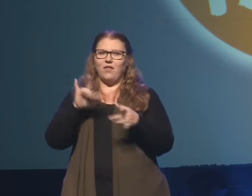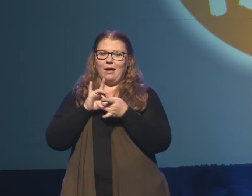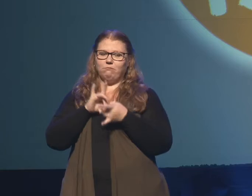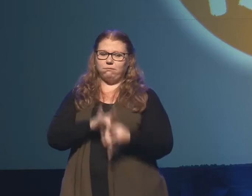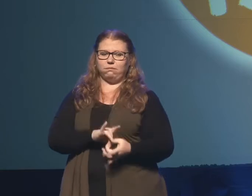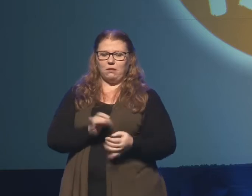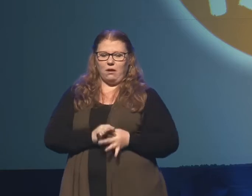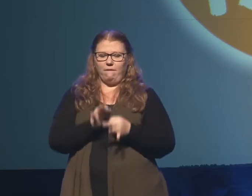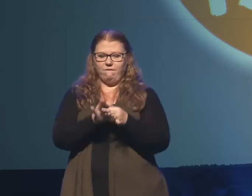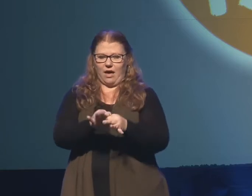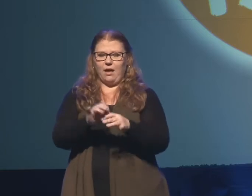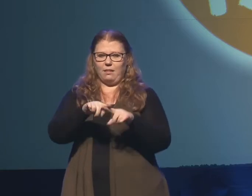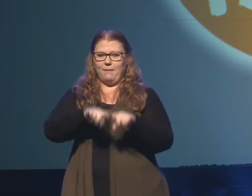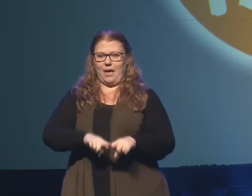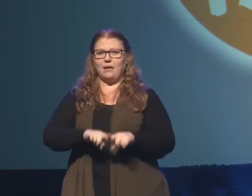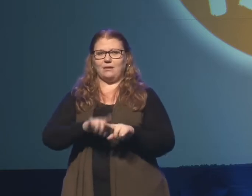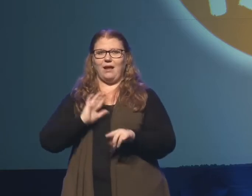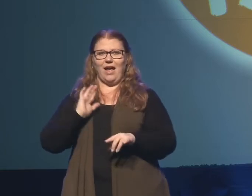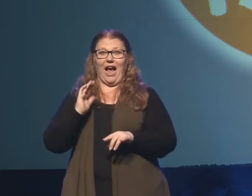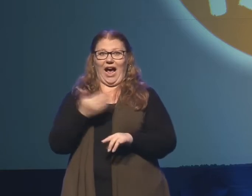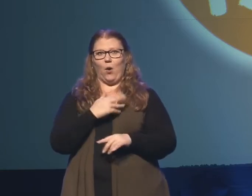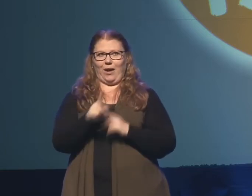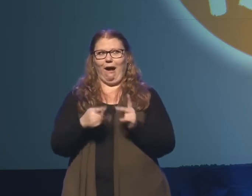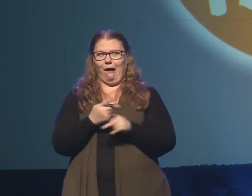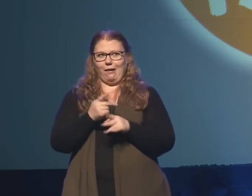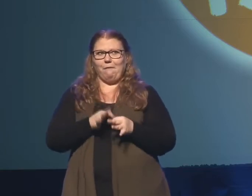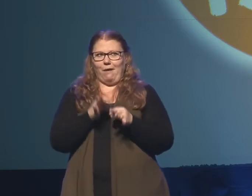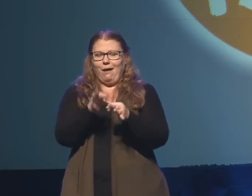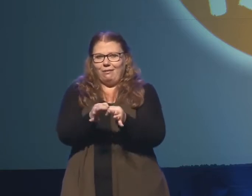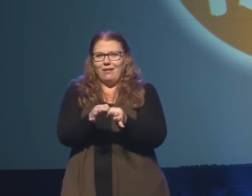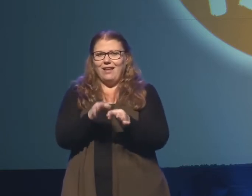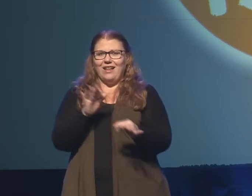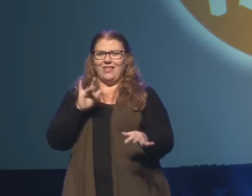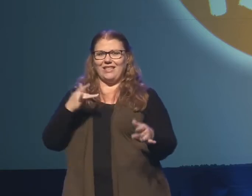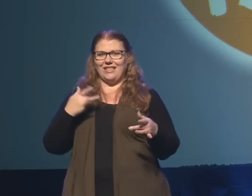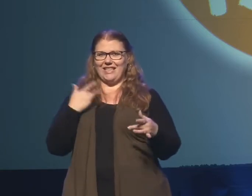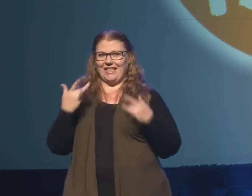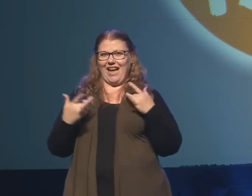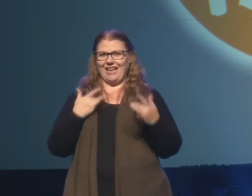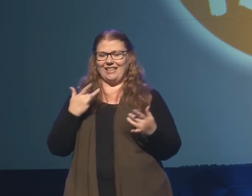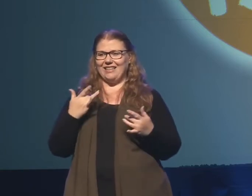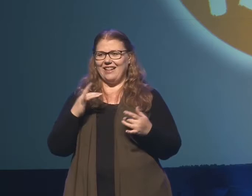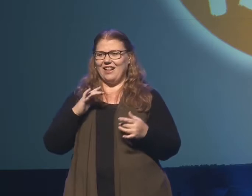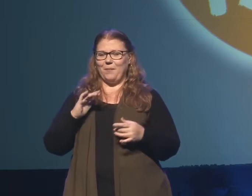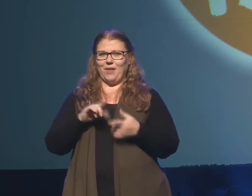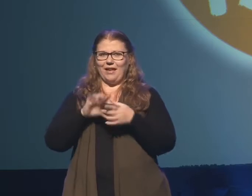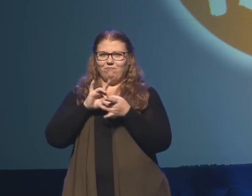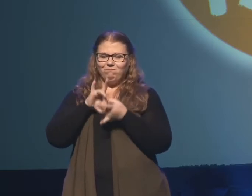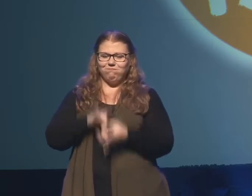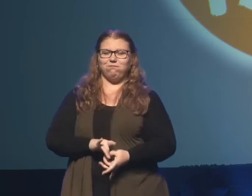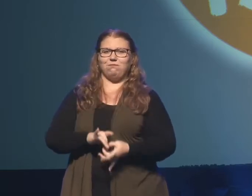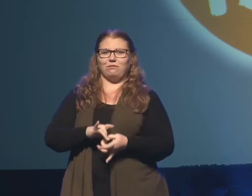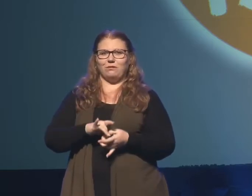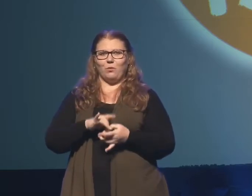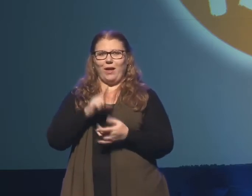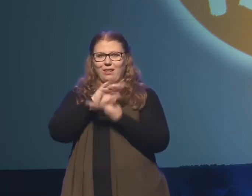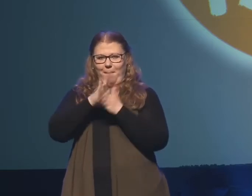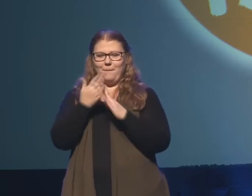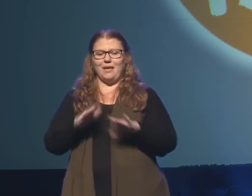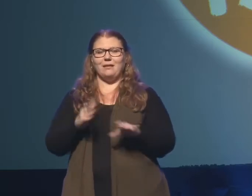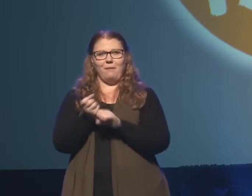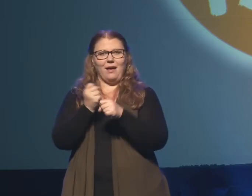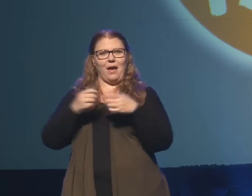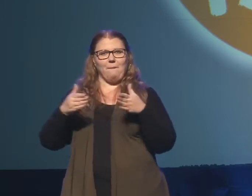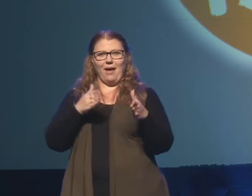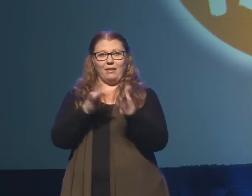kind of faith-based, at least our brand of it, understanding, which is exciting, grounded in the peacemaking path of Jesus with our kiddos, because peacemaking